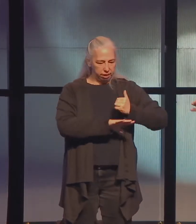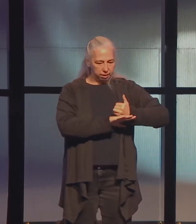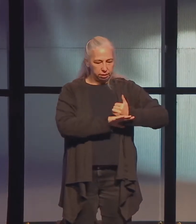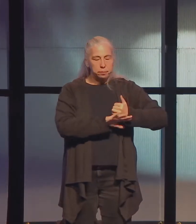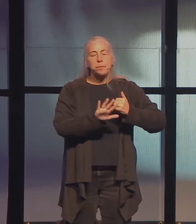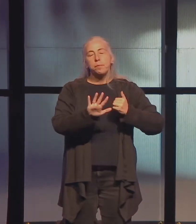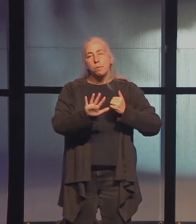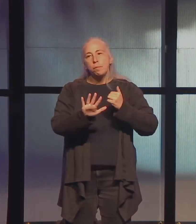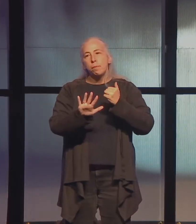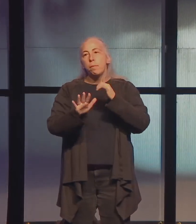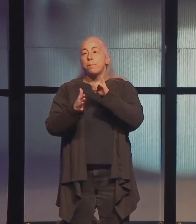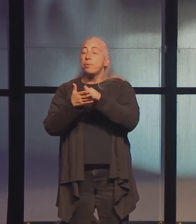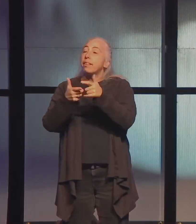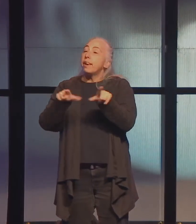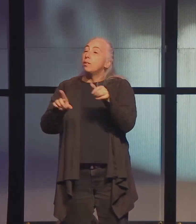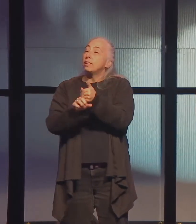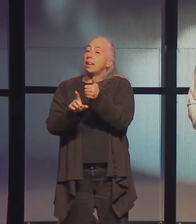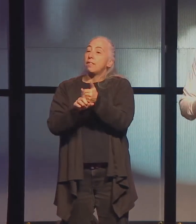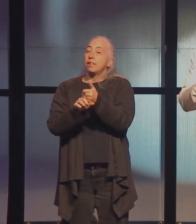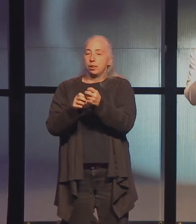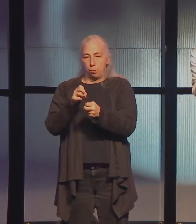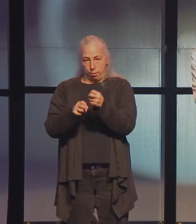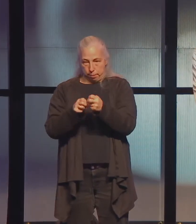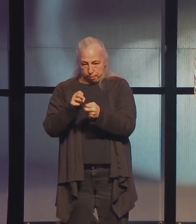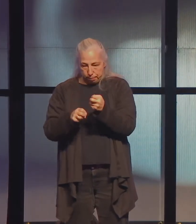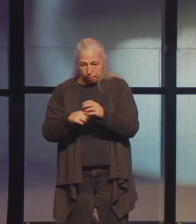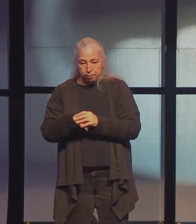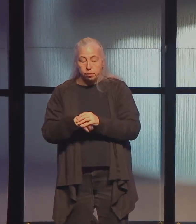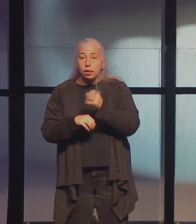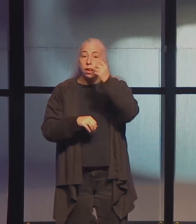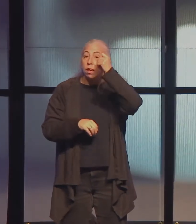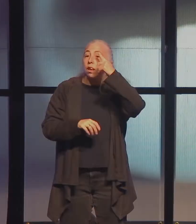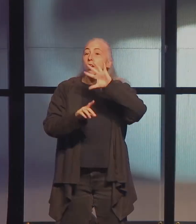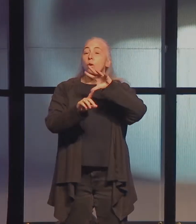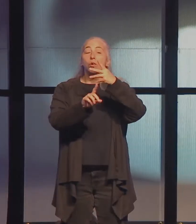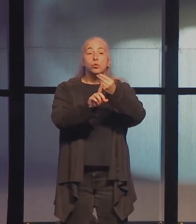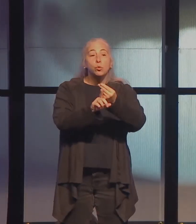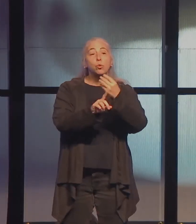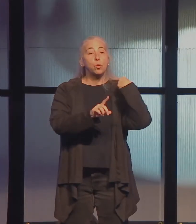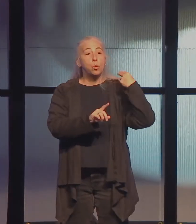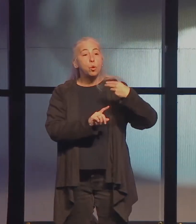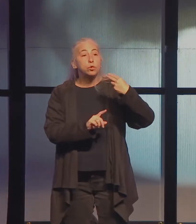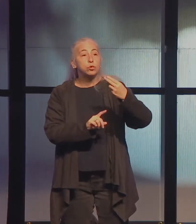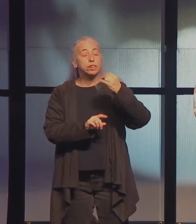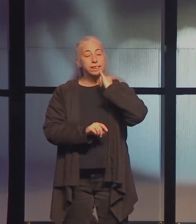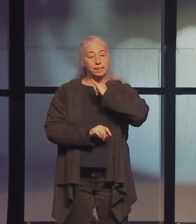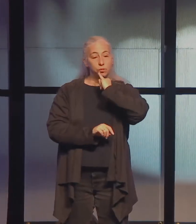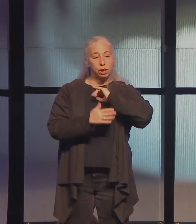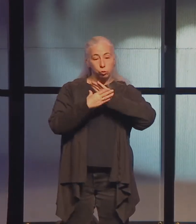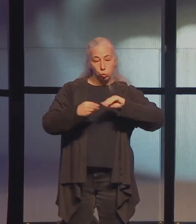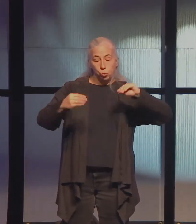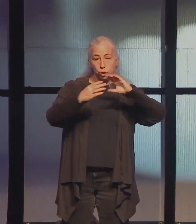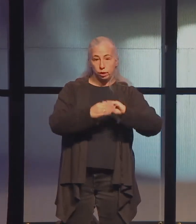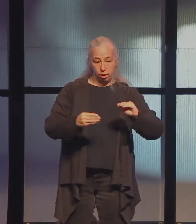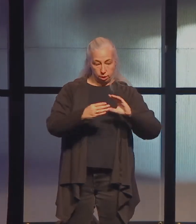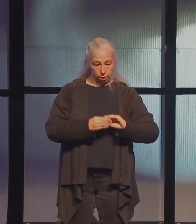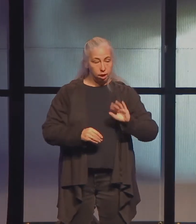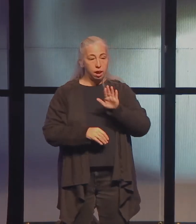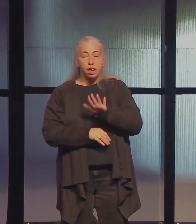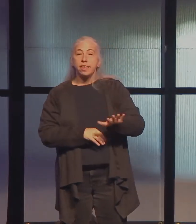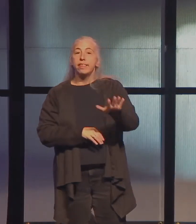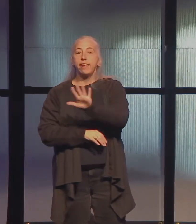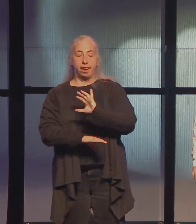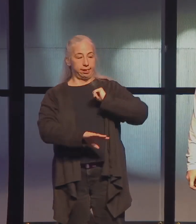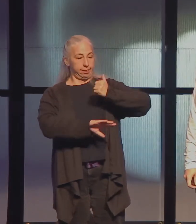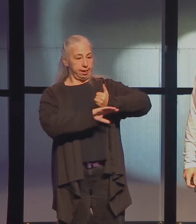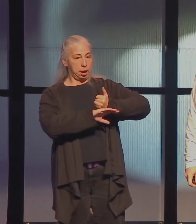problematic. In the cultural and historical context of Israel's storytelling, of their creating of a national